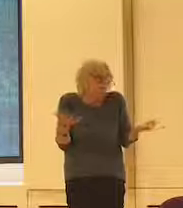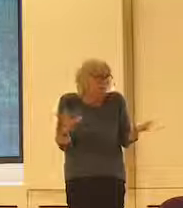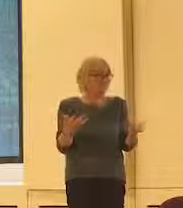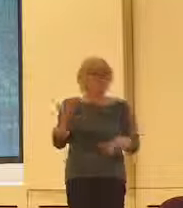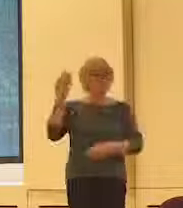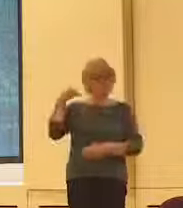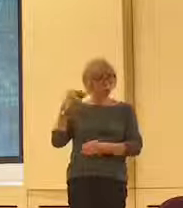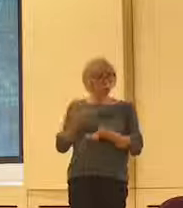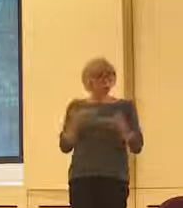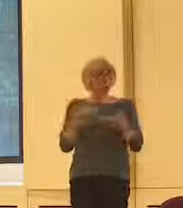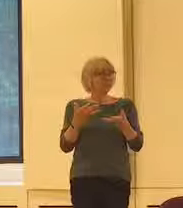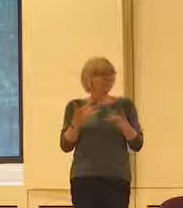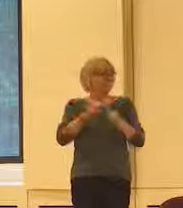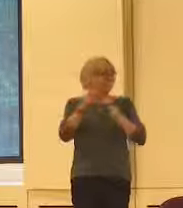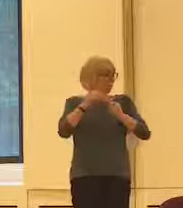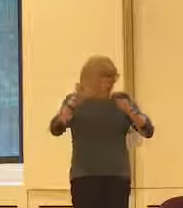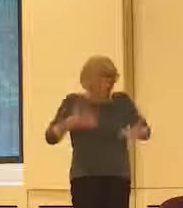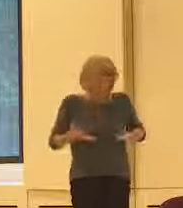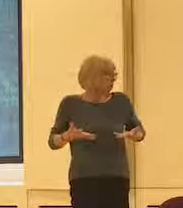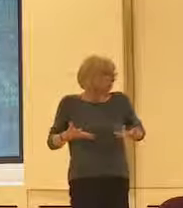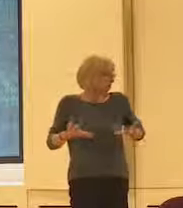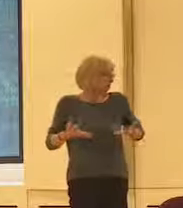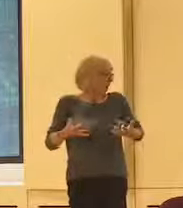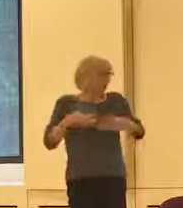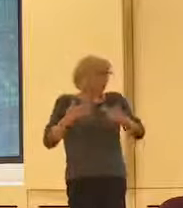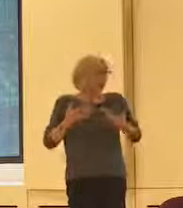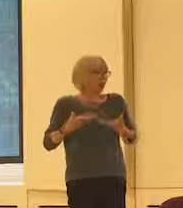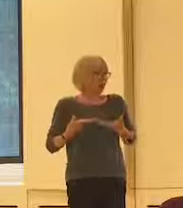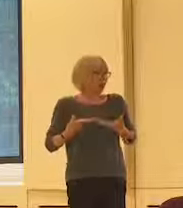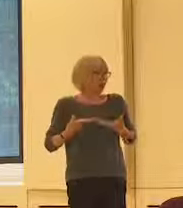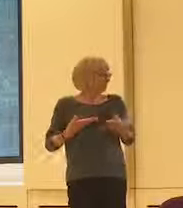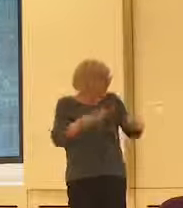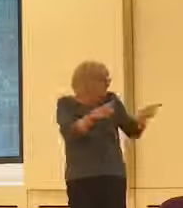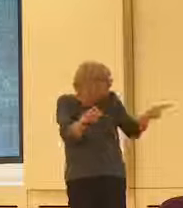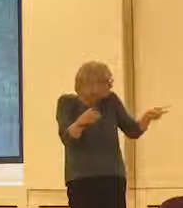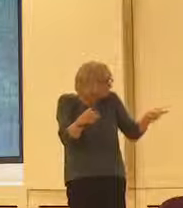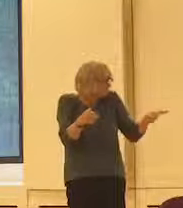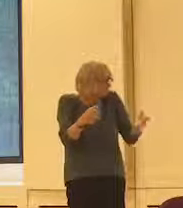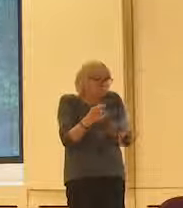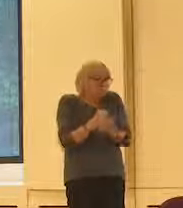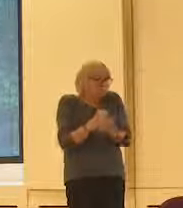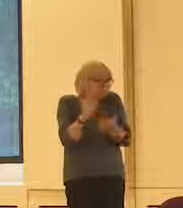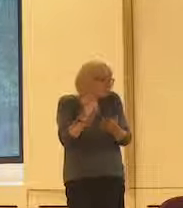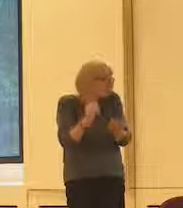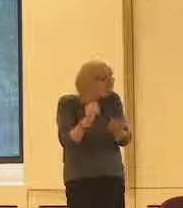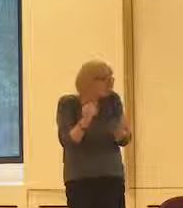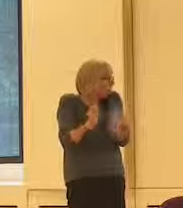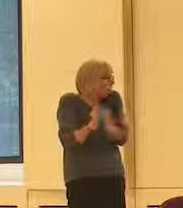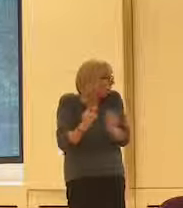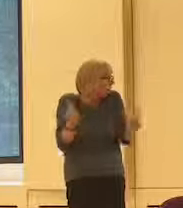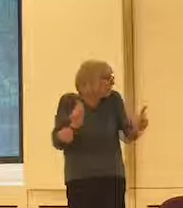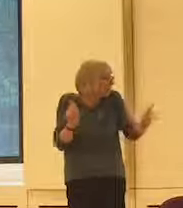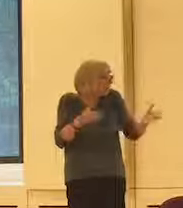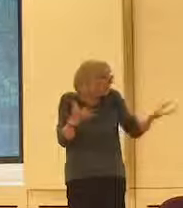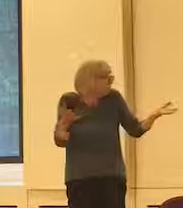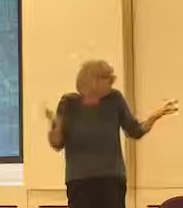services. Before, services were better than they are now, I feel. I don't know about you. I don't know if you agree or